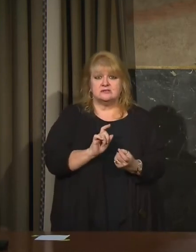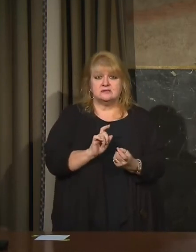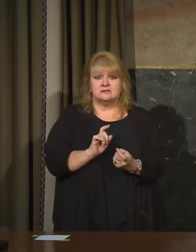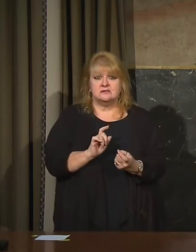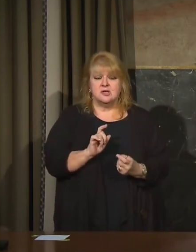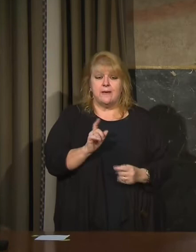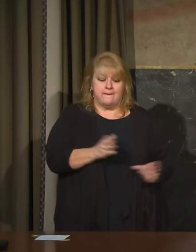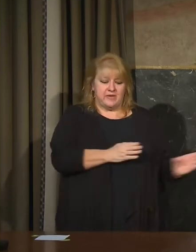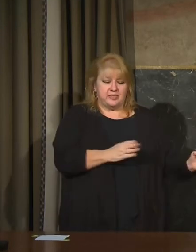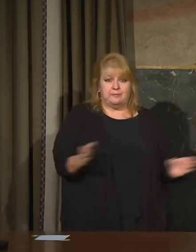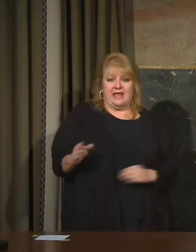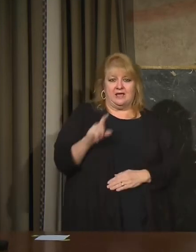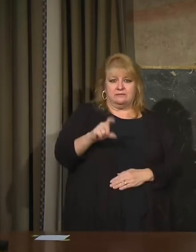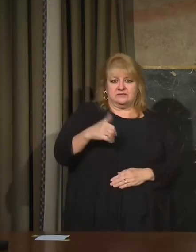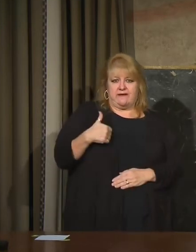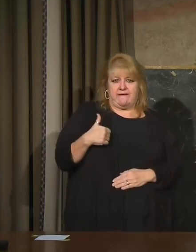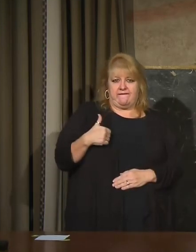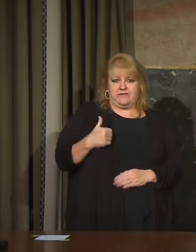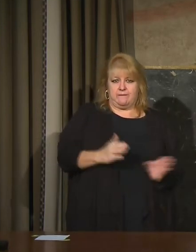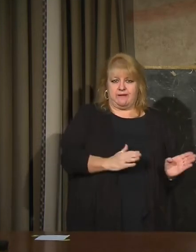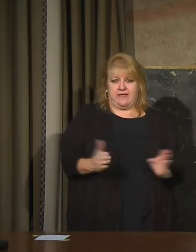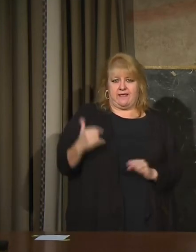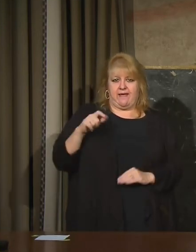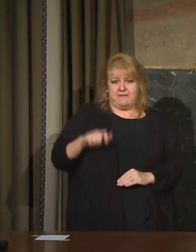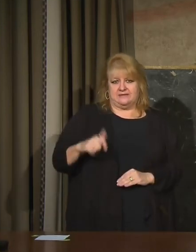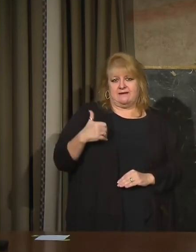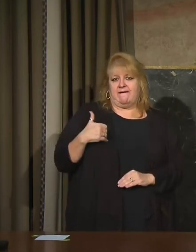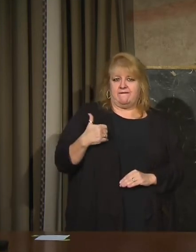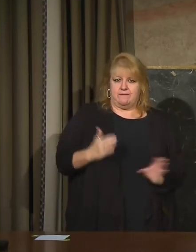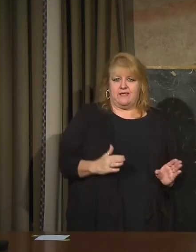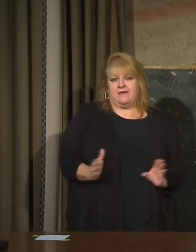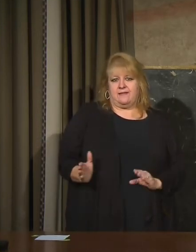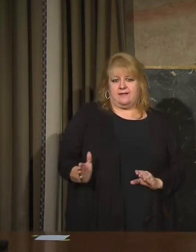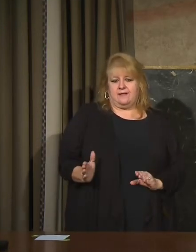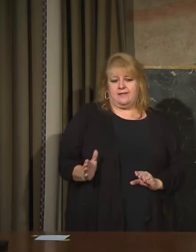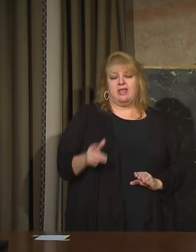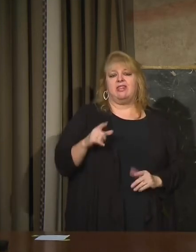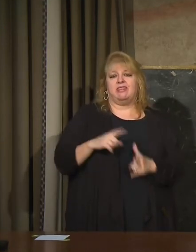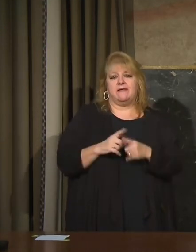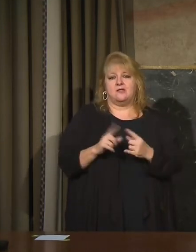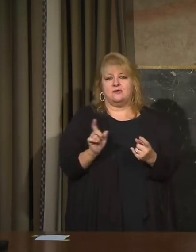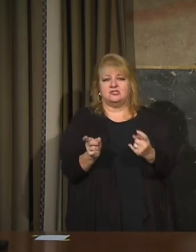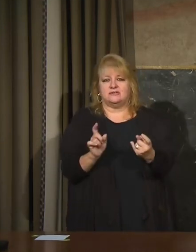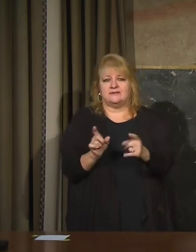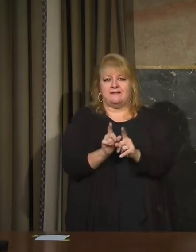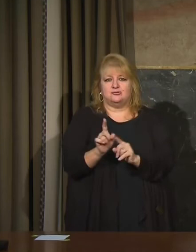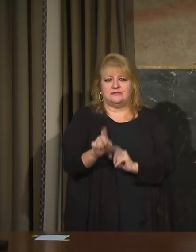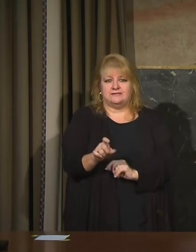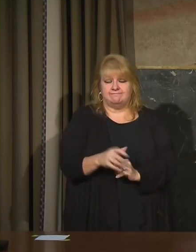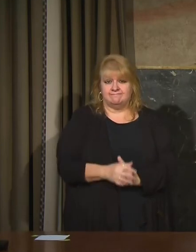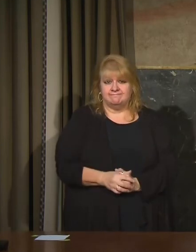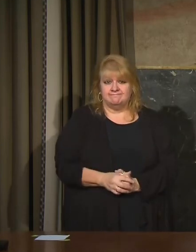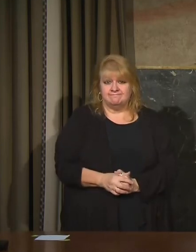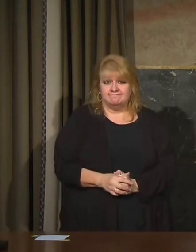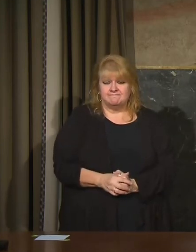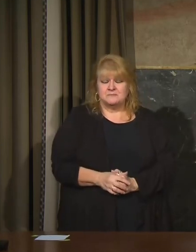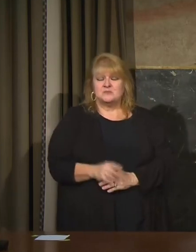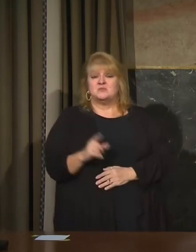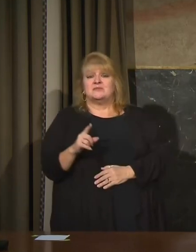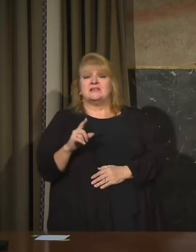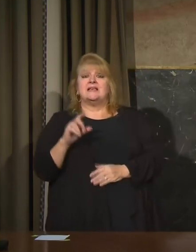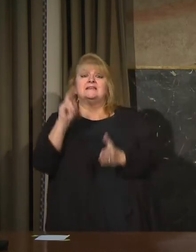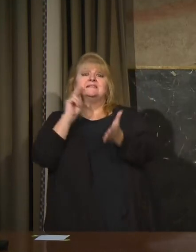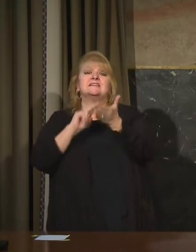and the teamwork. And that's where we are right now. But I will tell you, Secretary Phillips is